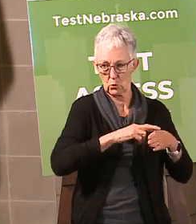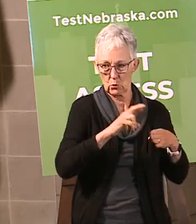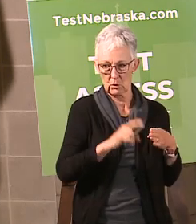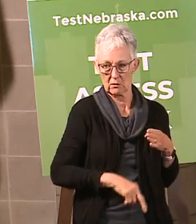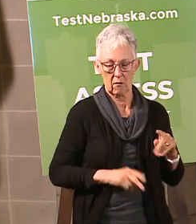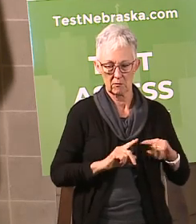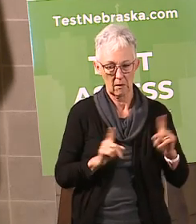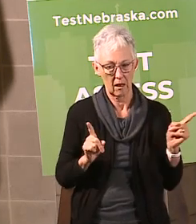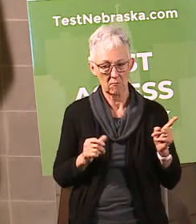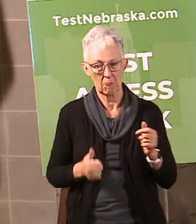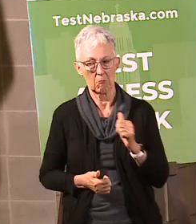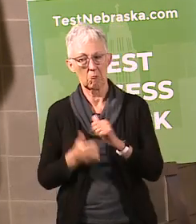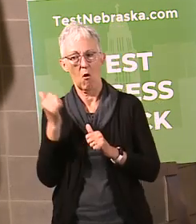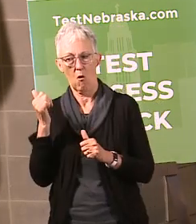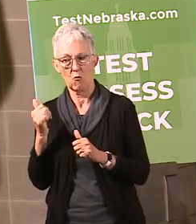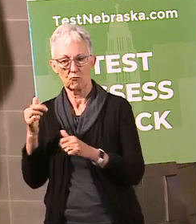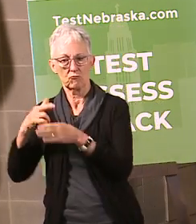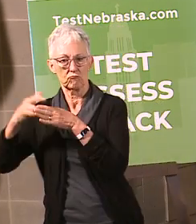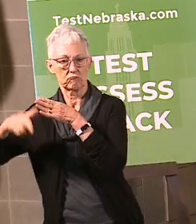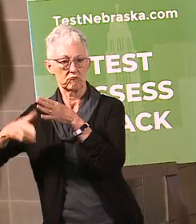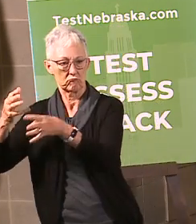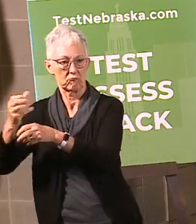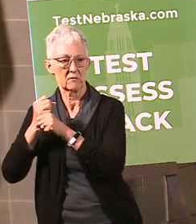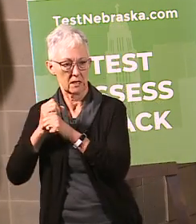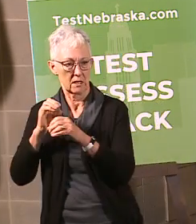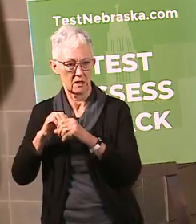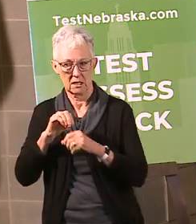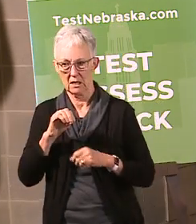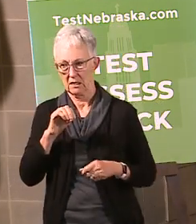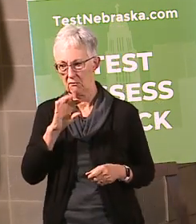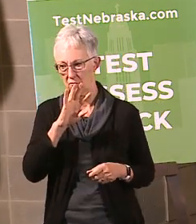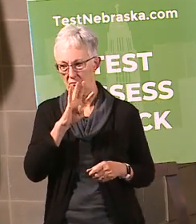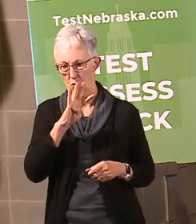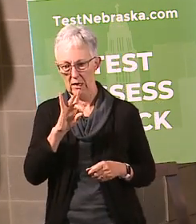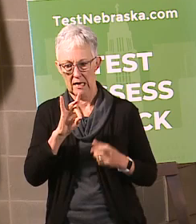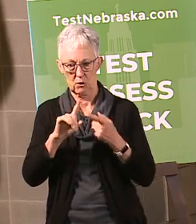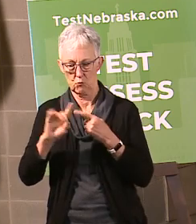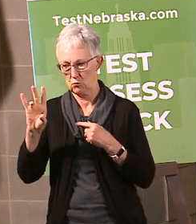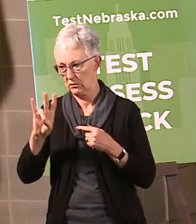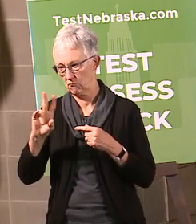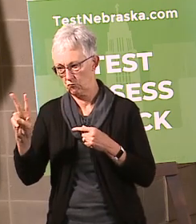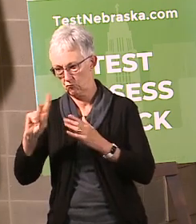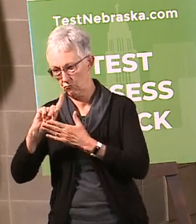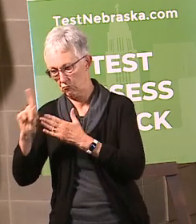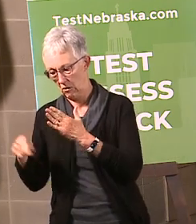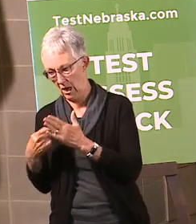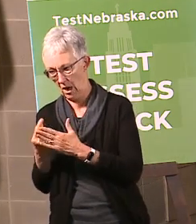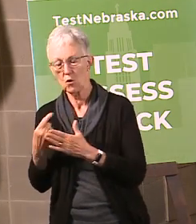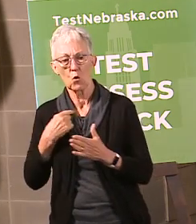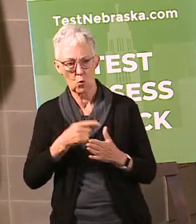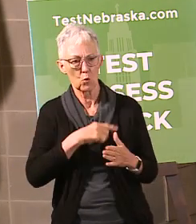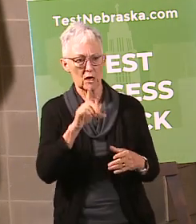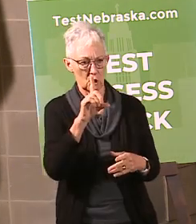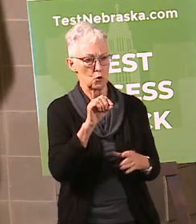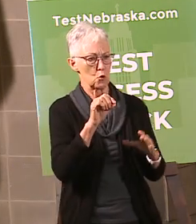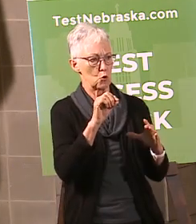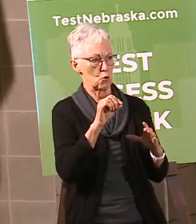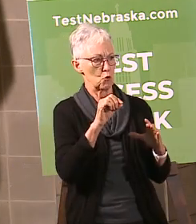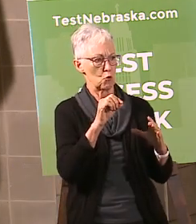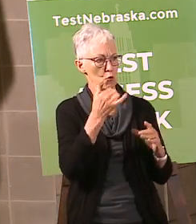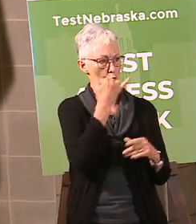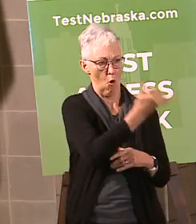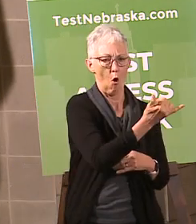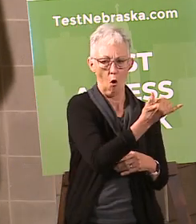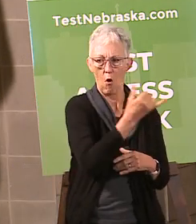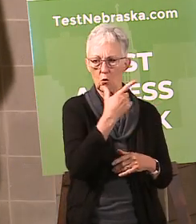so, and we are calling people who are negatives as well. Obviously, the positive people are a greater priority for us to